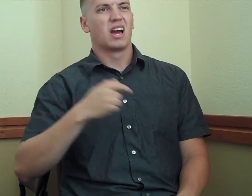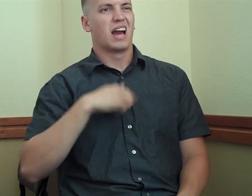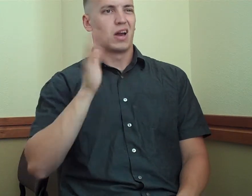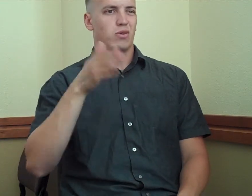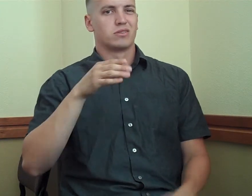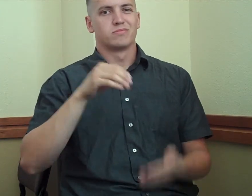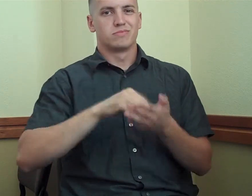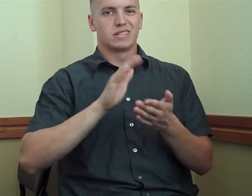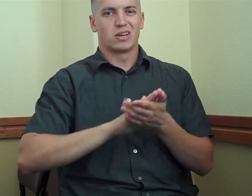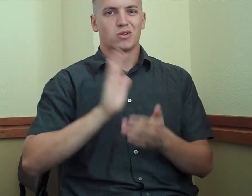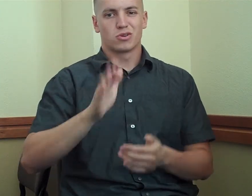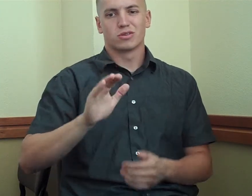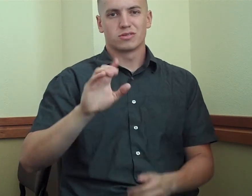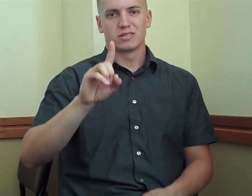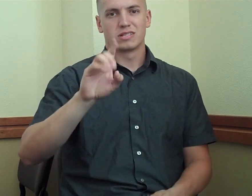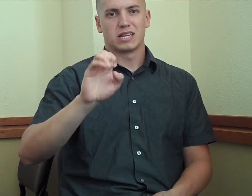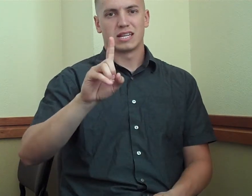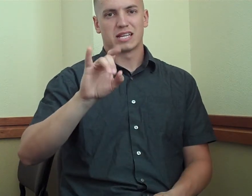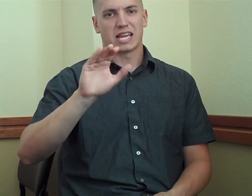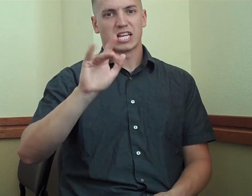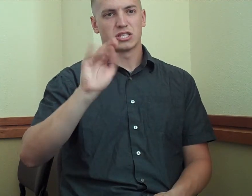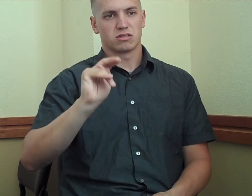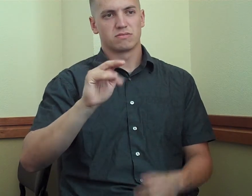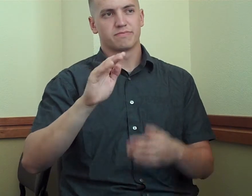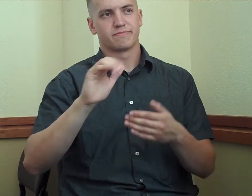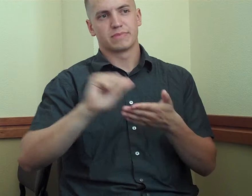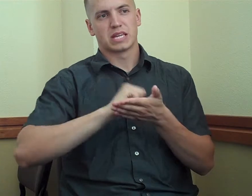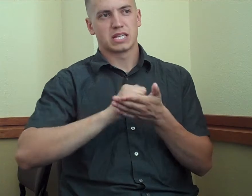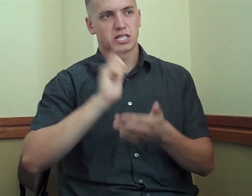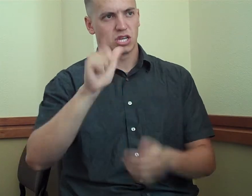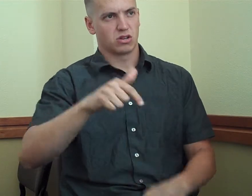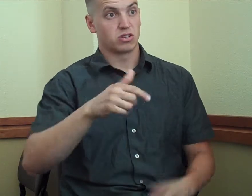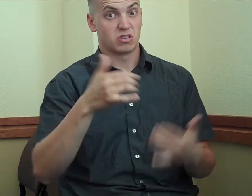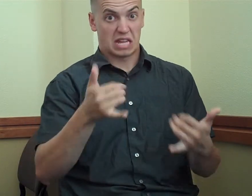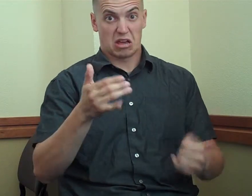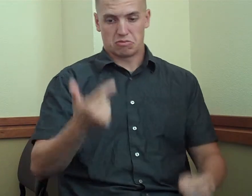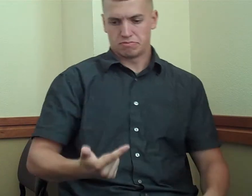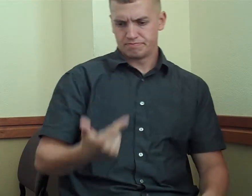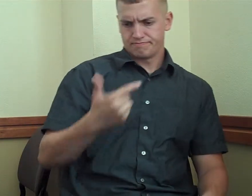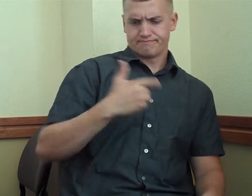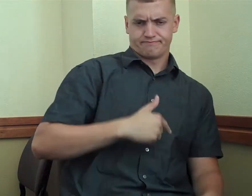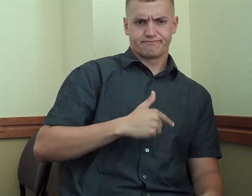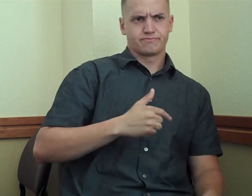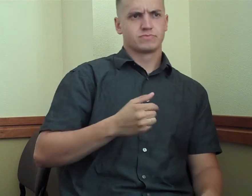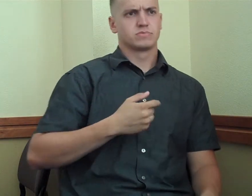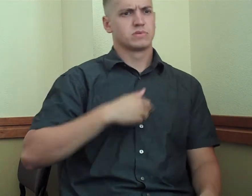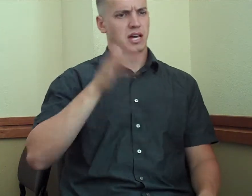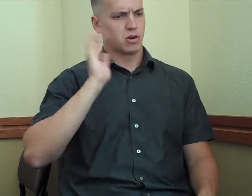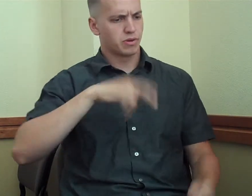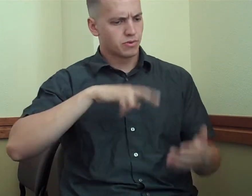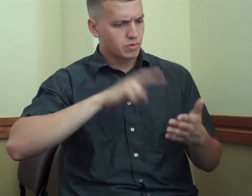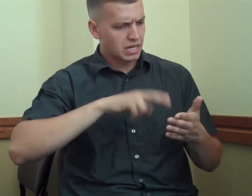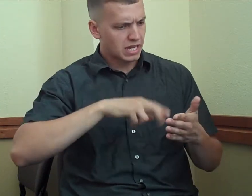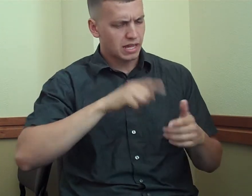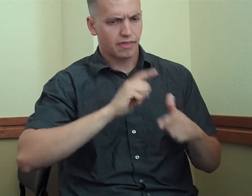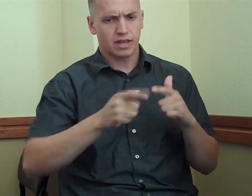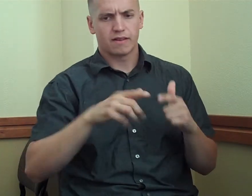Right now it's my turn. You're going to watch me and notice what I do when I get to words that I don't know. The lupine lady lives